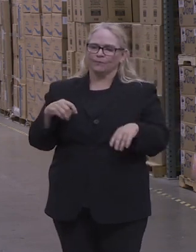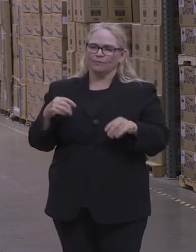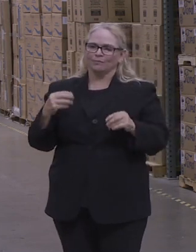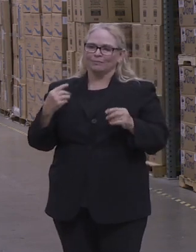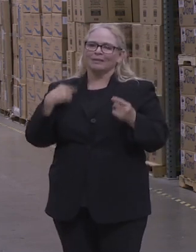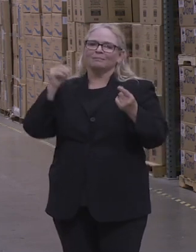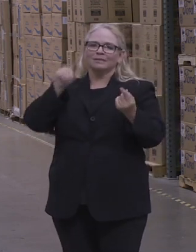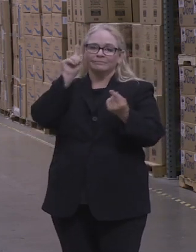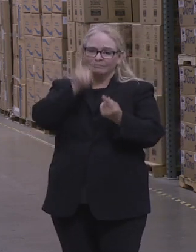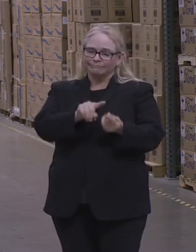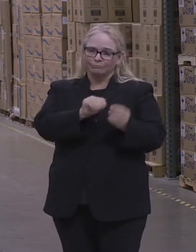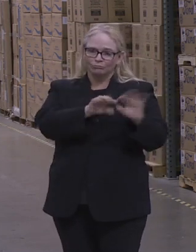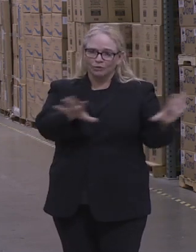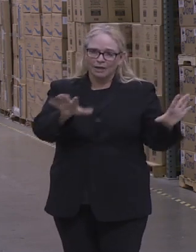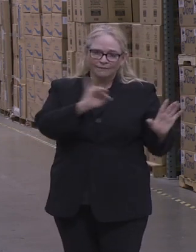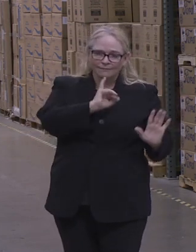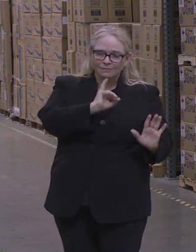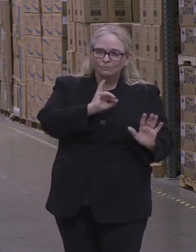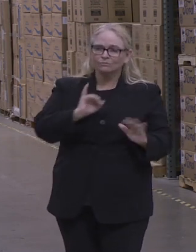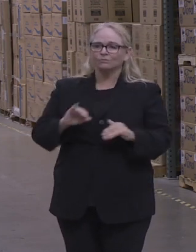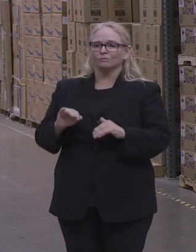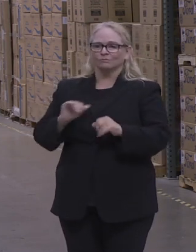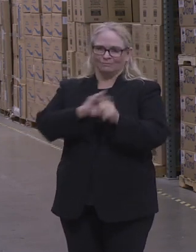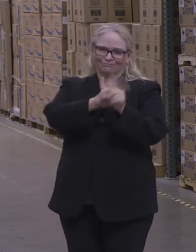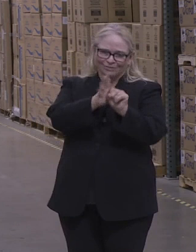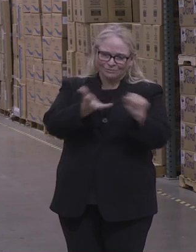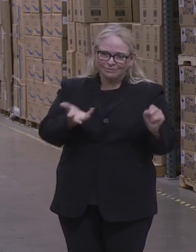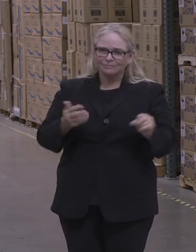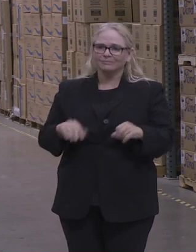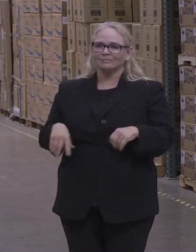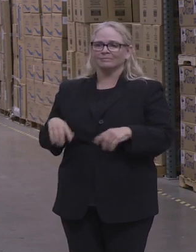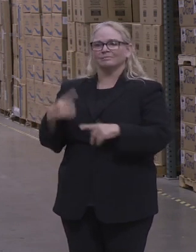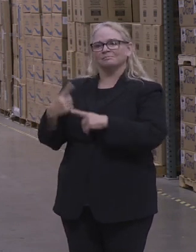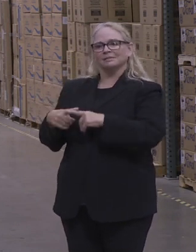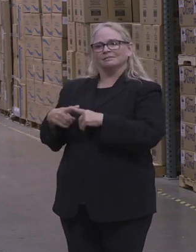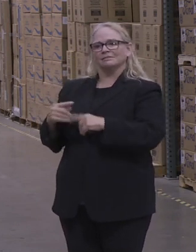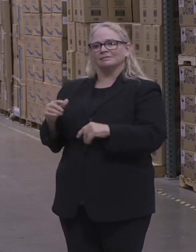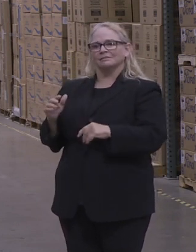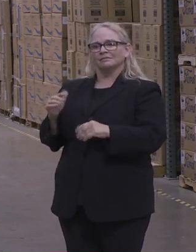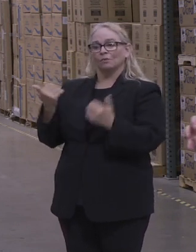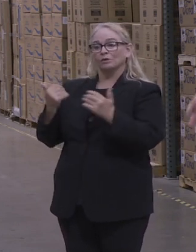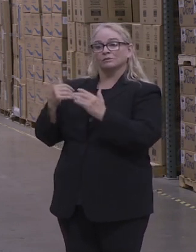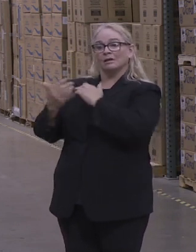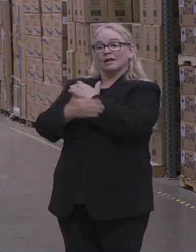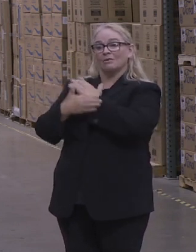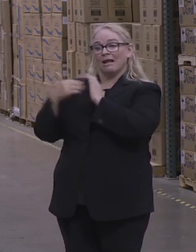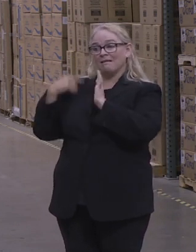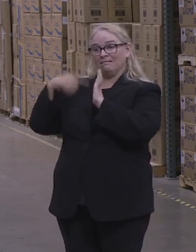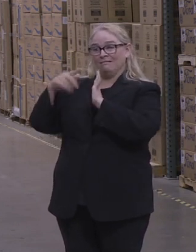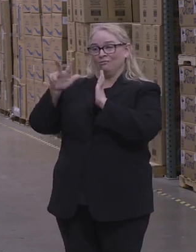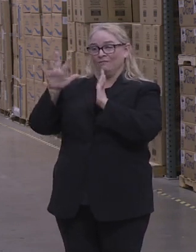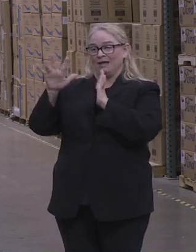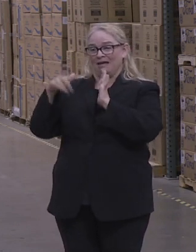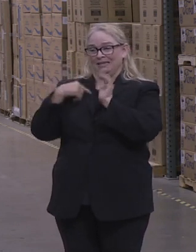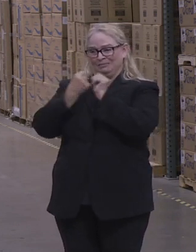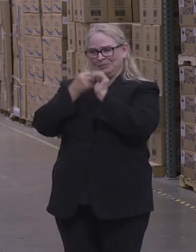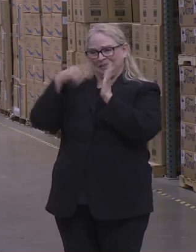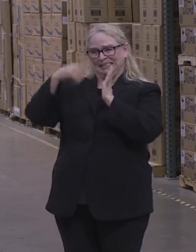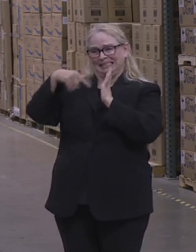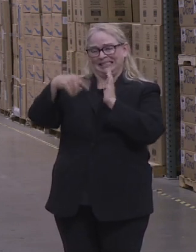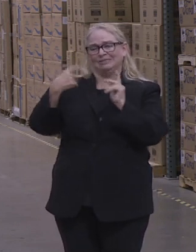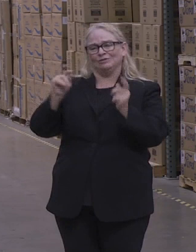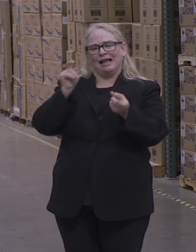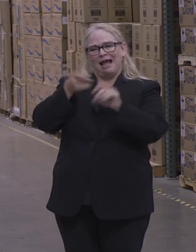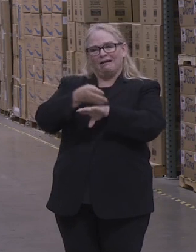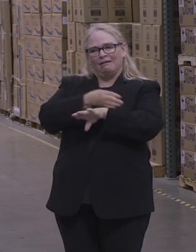which ultimately would inure the prospects of pulling these counties off that monitoring list and allow for that in-person